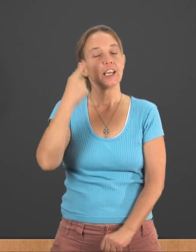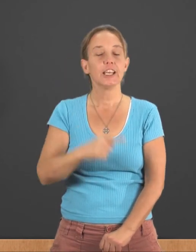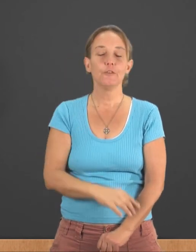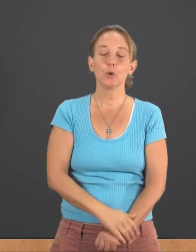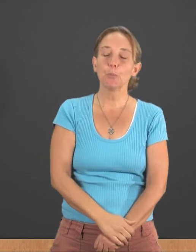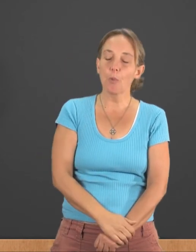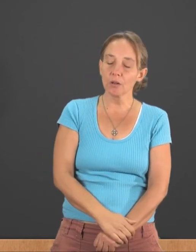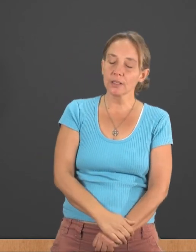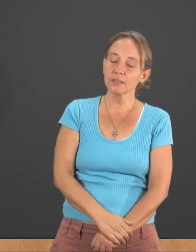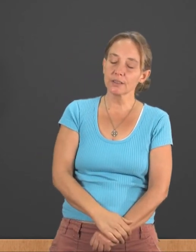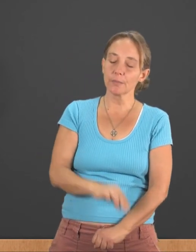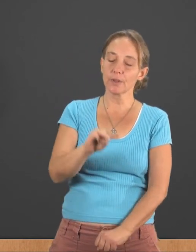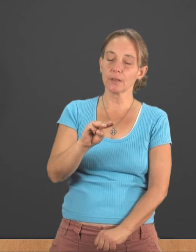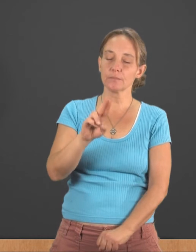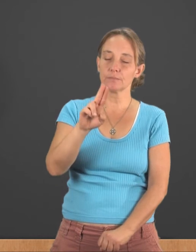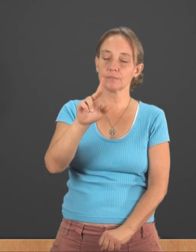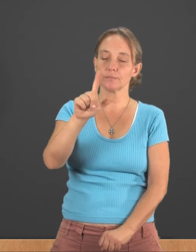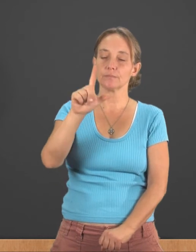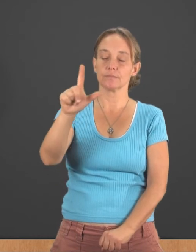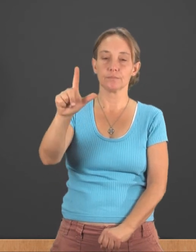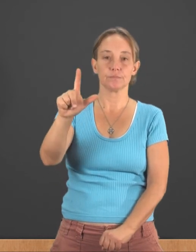If you're mulling something,